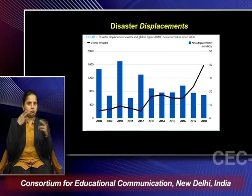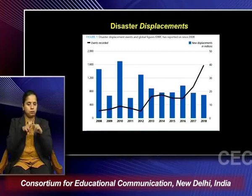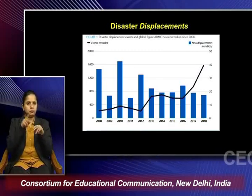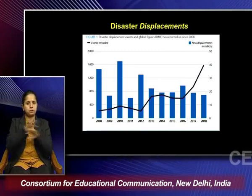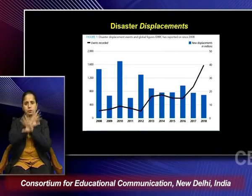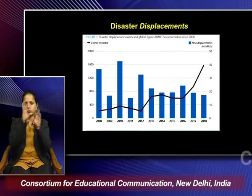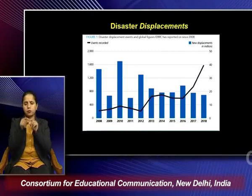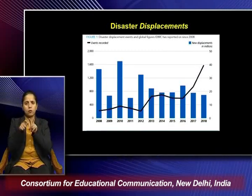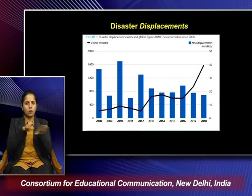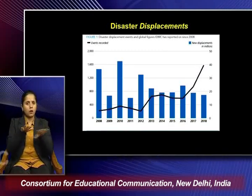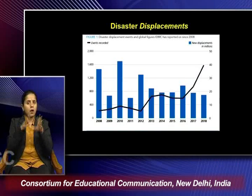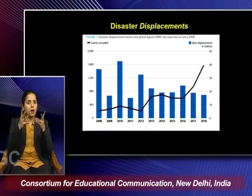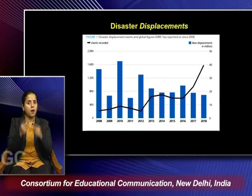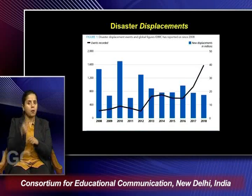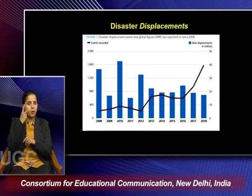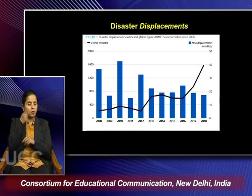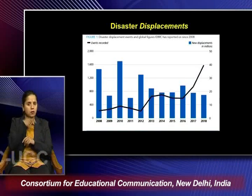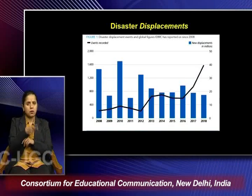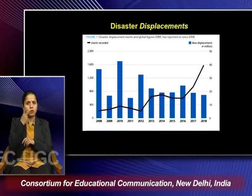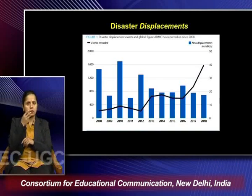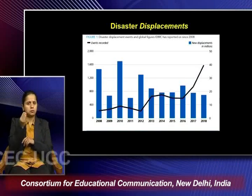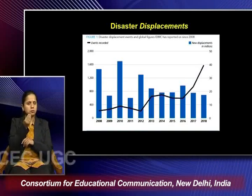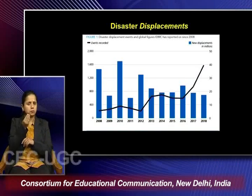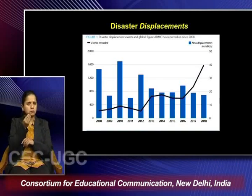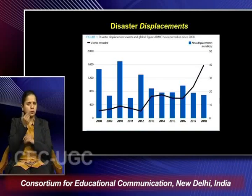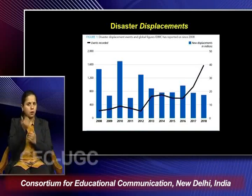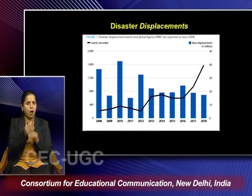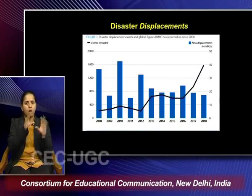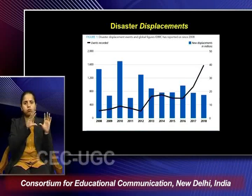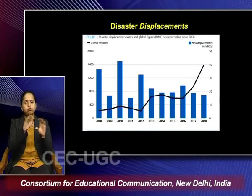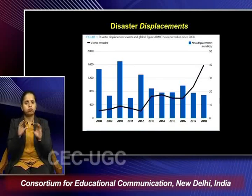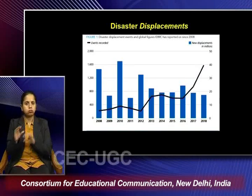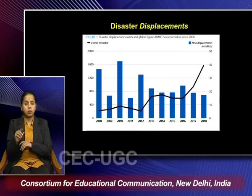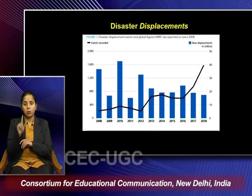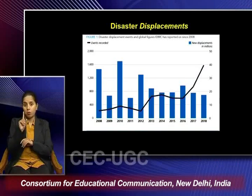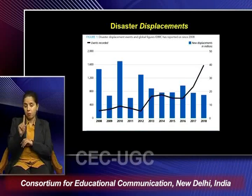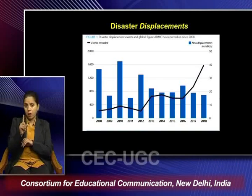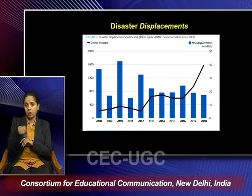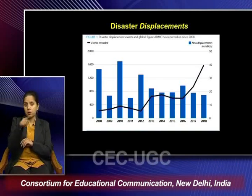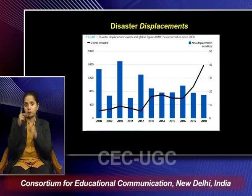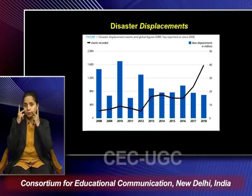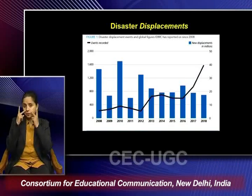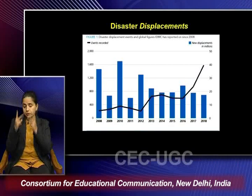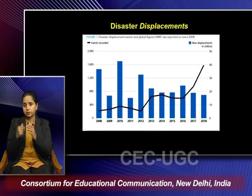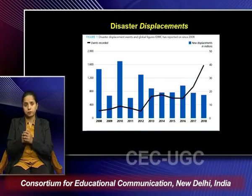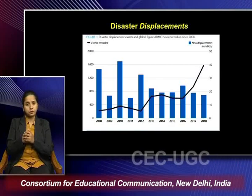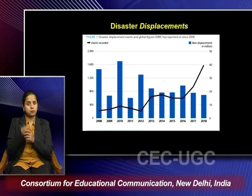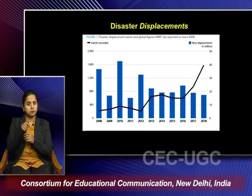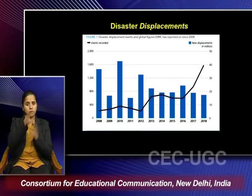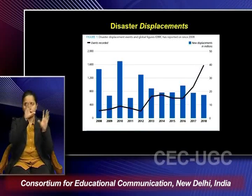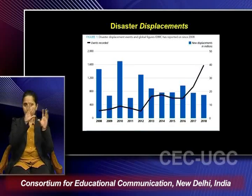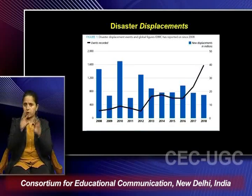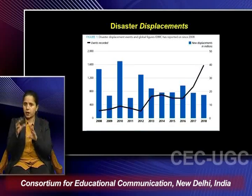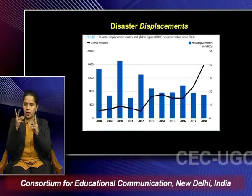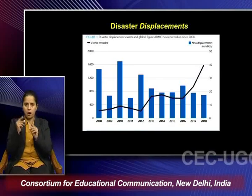overall disasters number, the scenario seems to be it's decreasing. But if you look at even with these decreasing